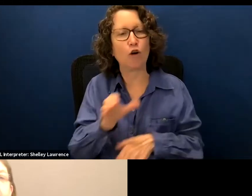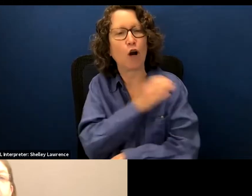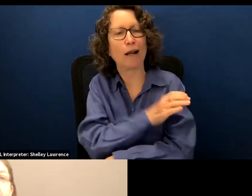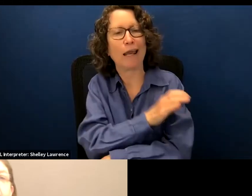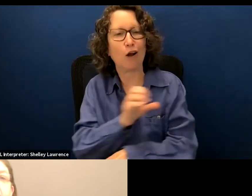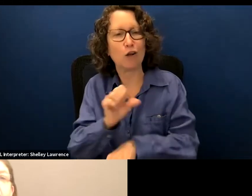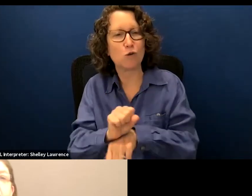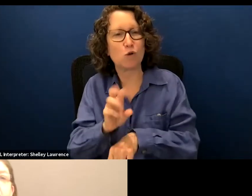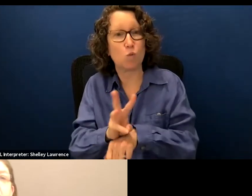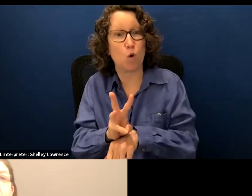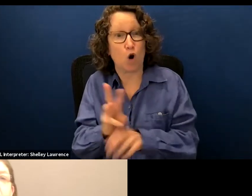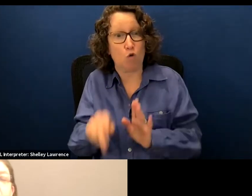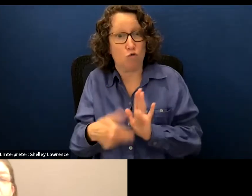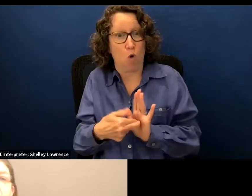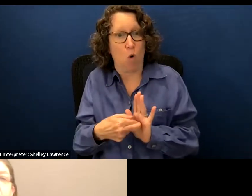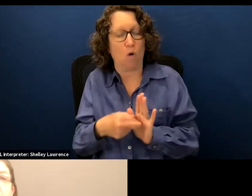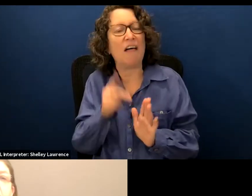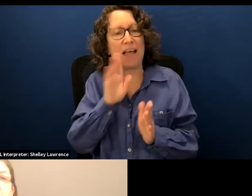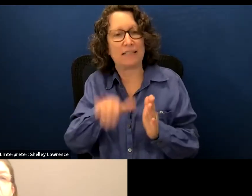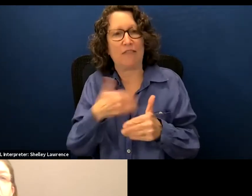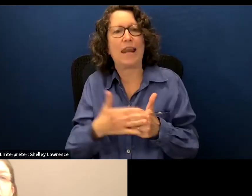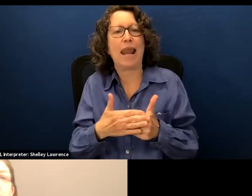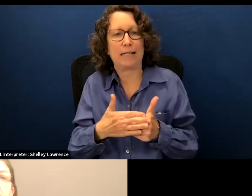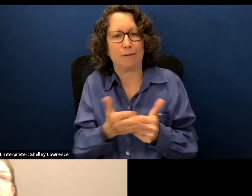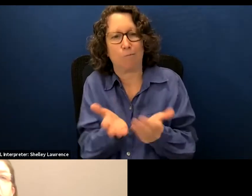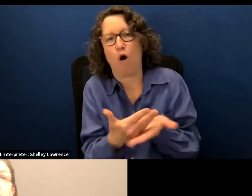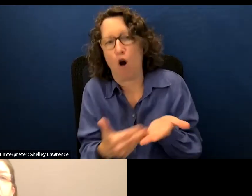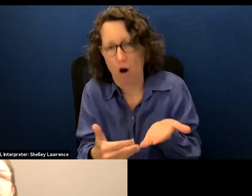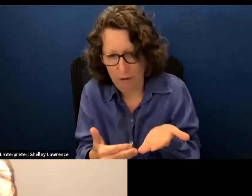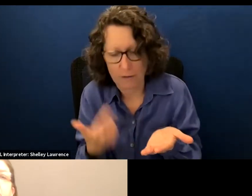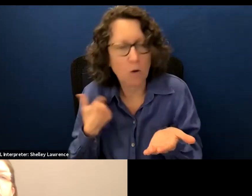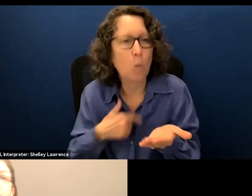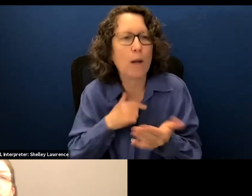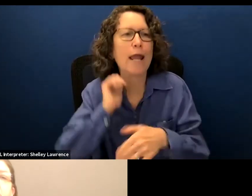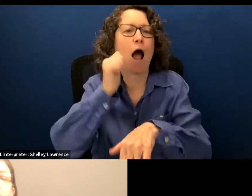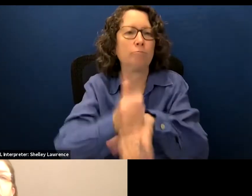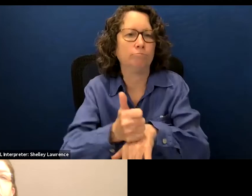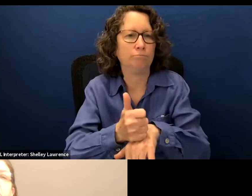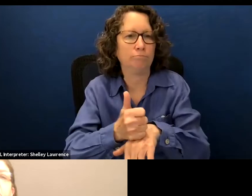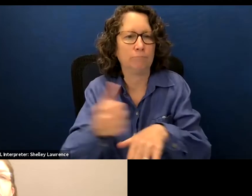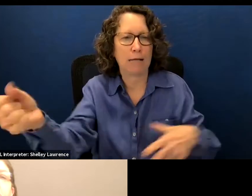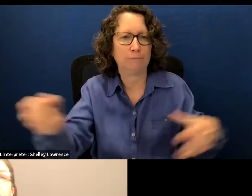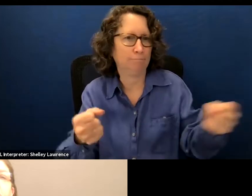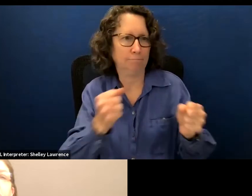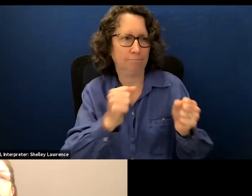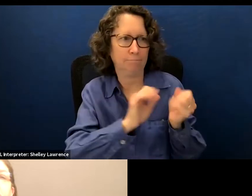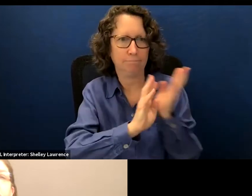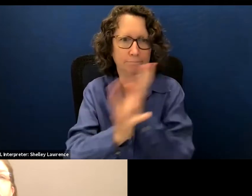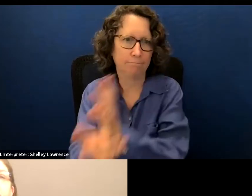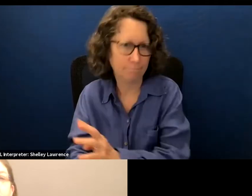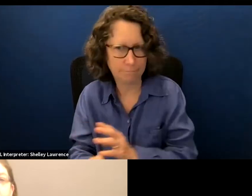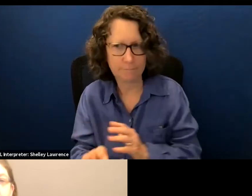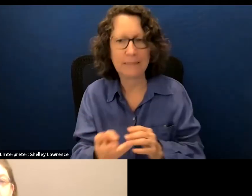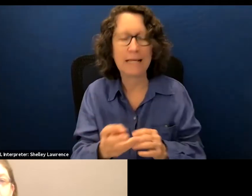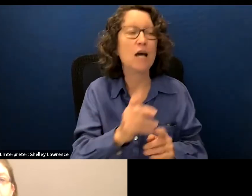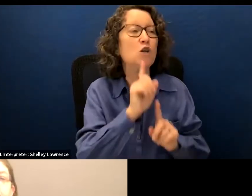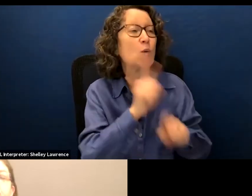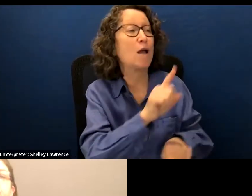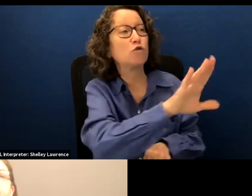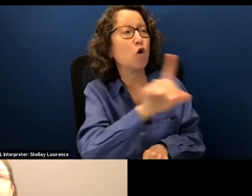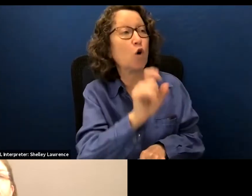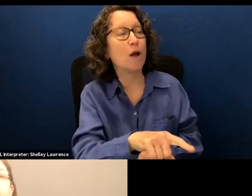worker role is the next step, that we put in place these folks. So yes, to answer your